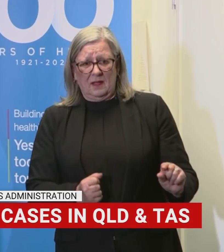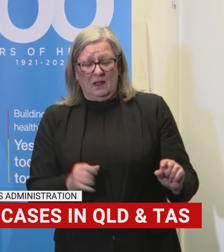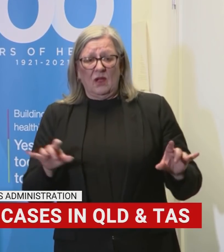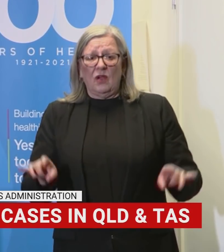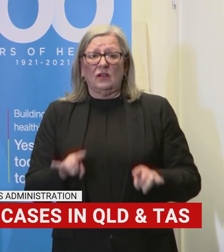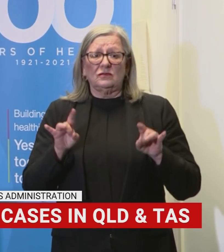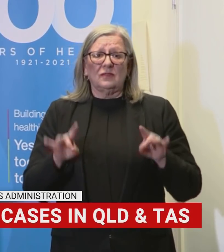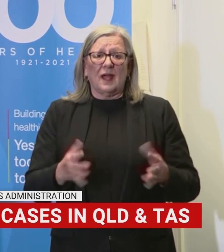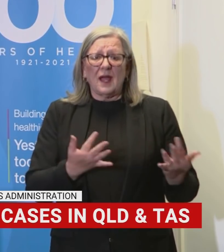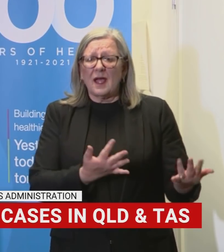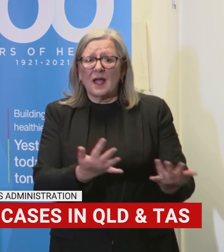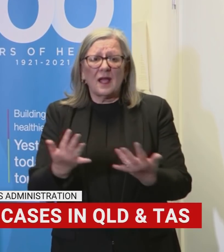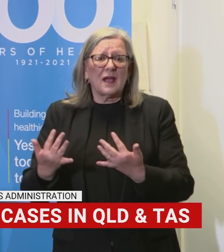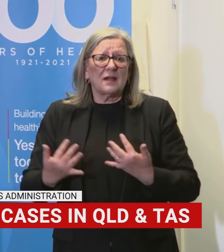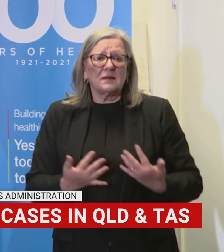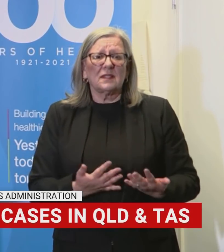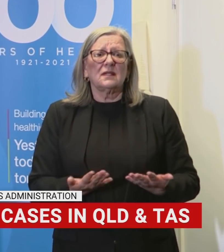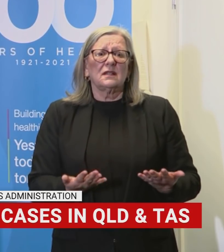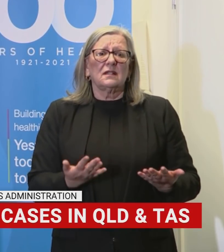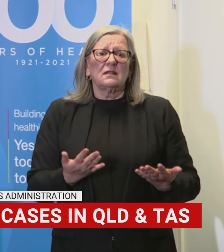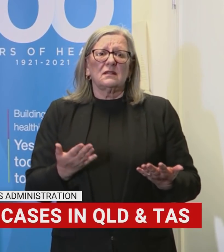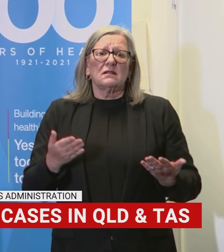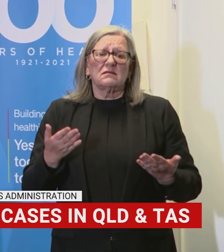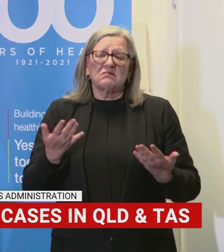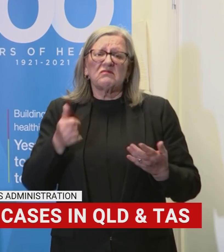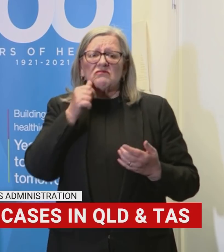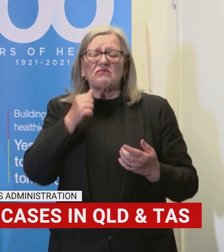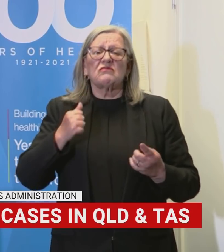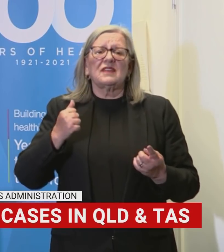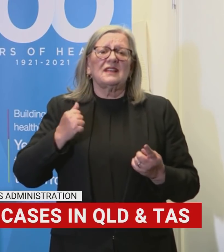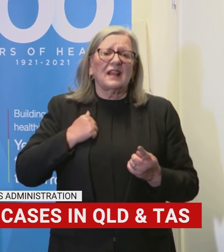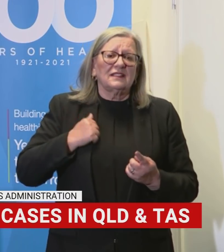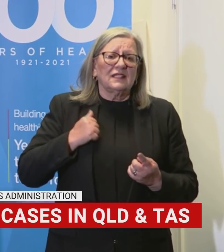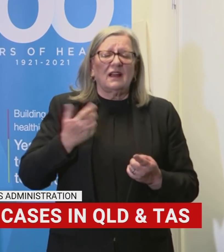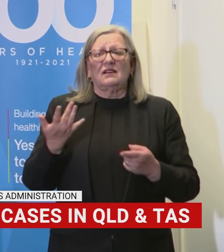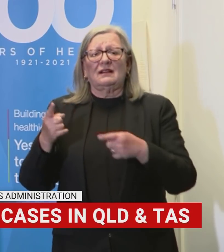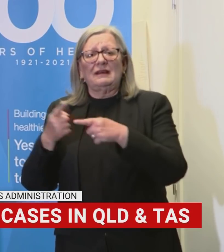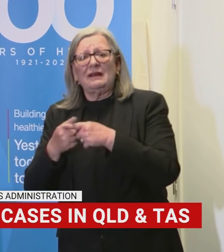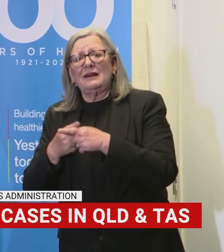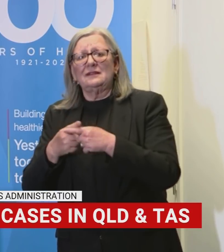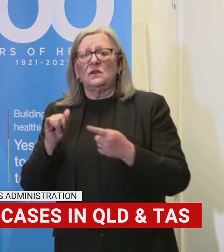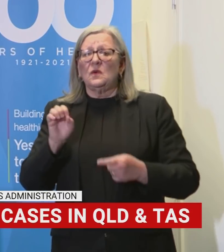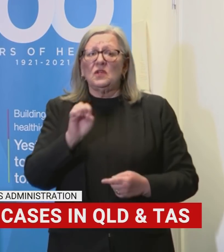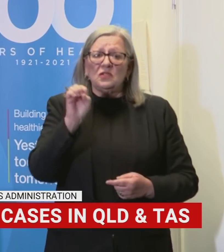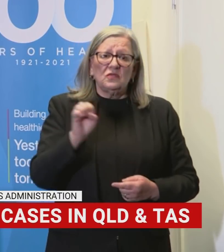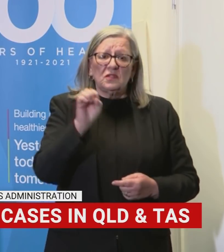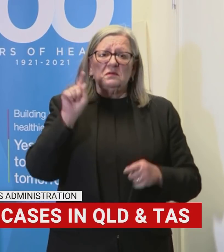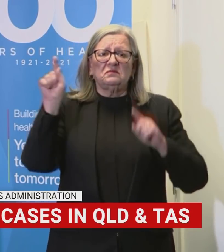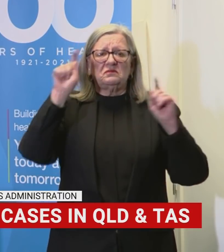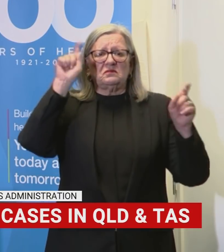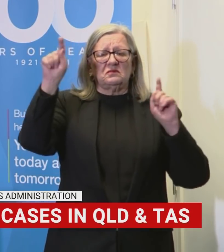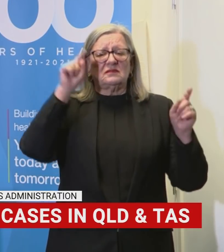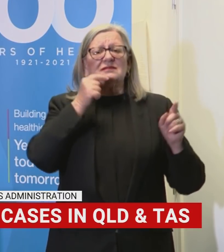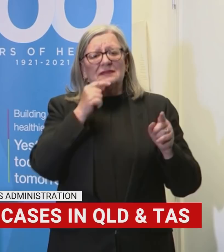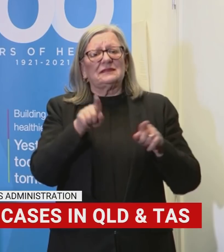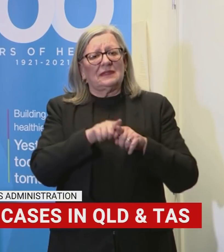confidentially reported to us in places like Canada, the UK and continental Europe. There are 3 possible cases of this syndrome, but we